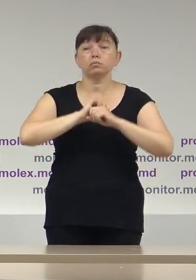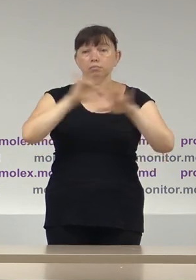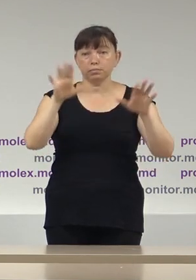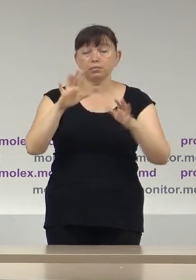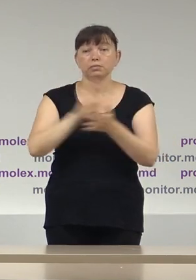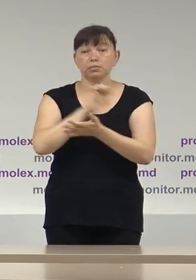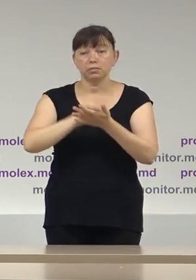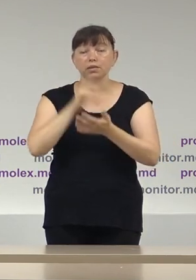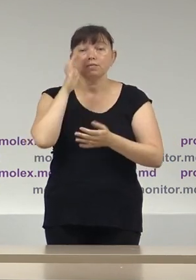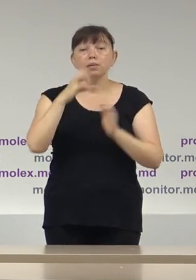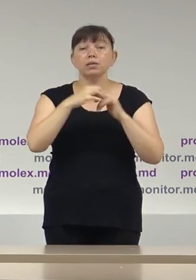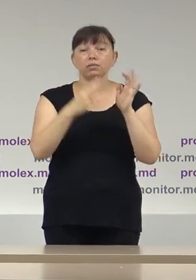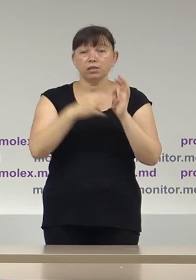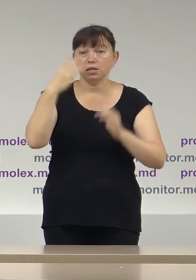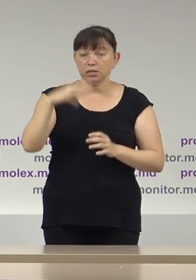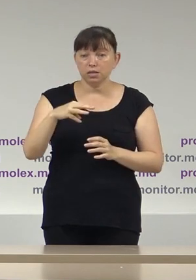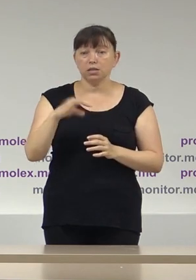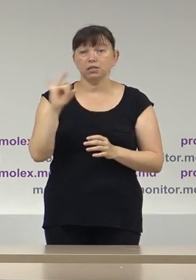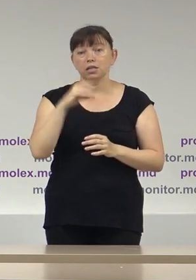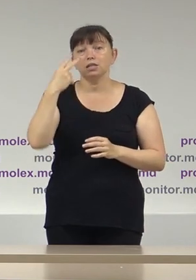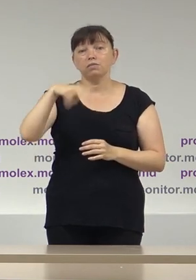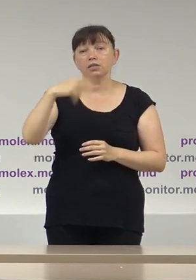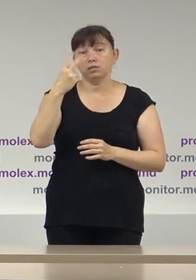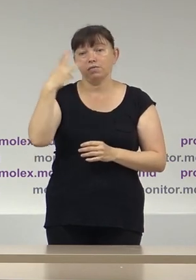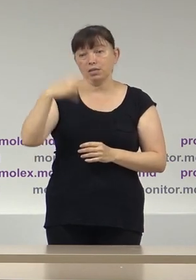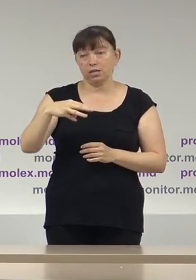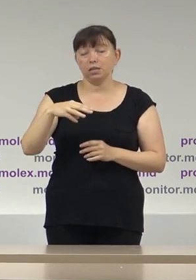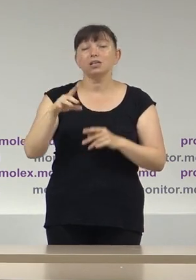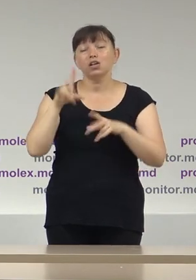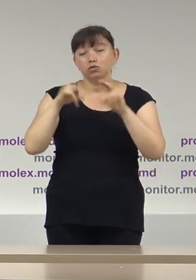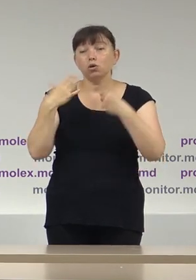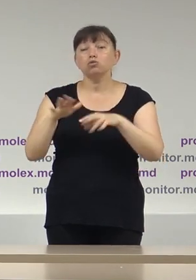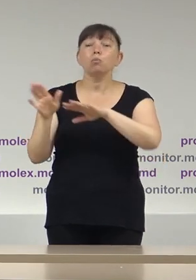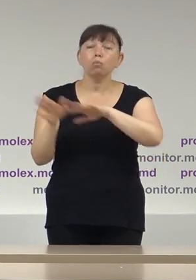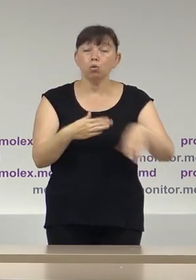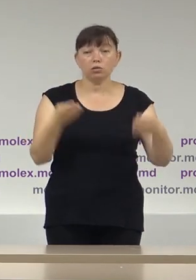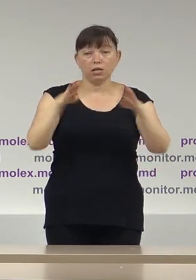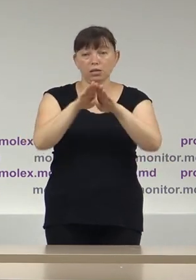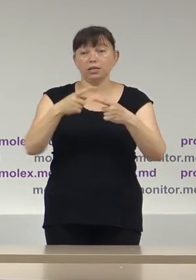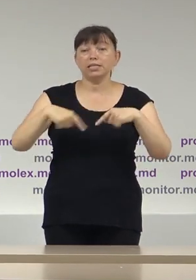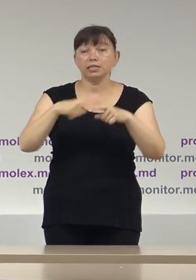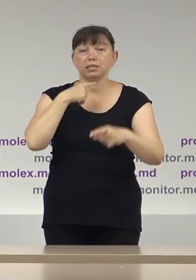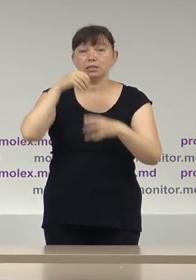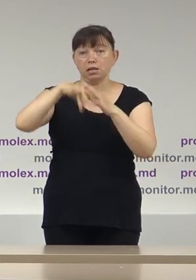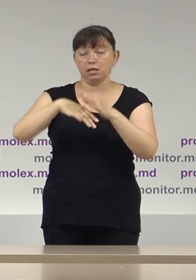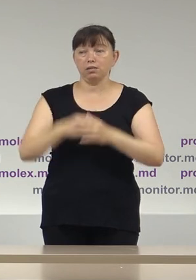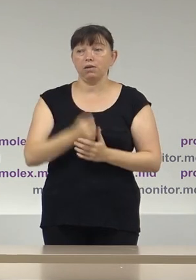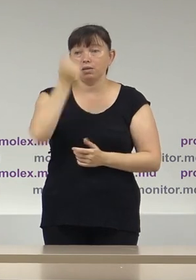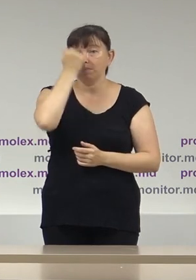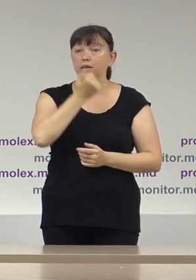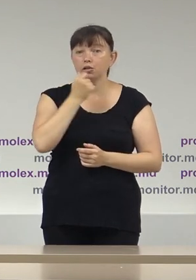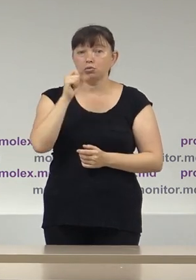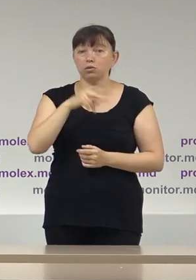press releases issued to media outlets at 7:30 p.m. and 10:30 p.m. after the polling stations